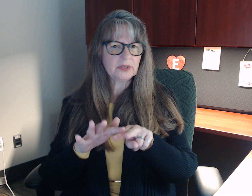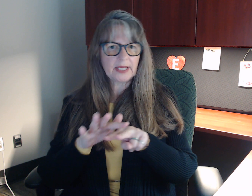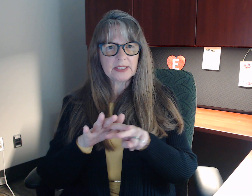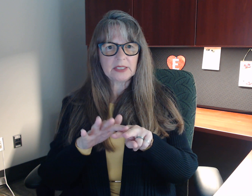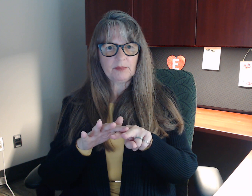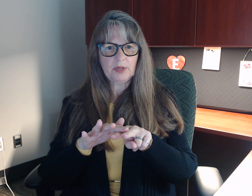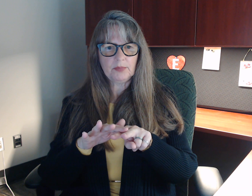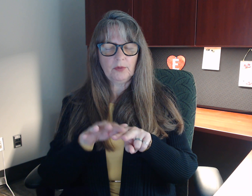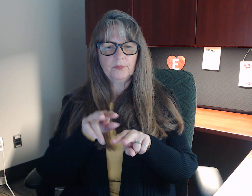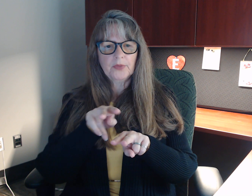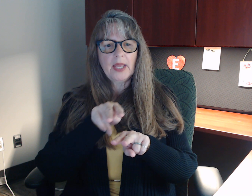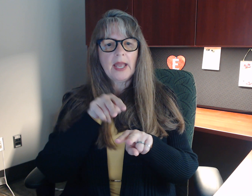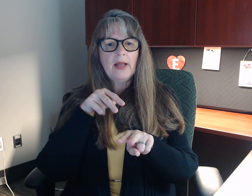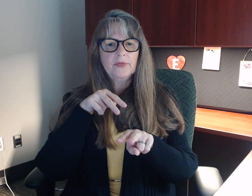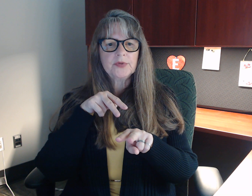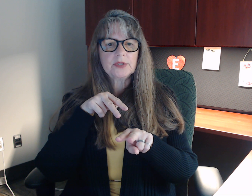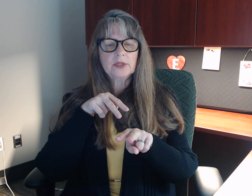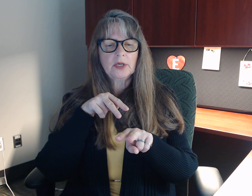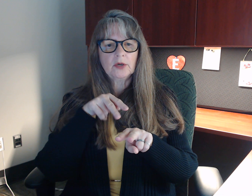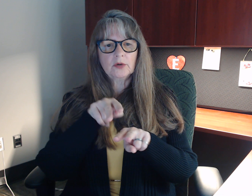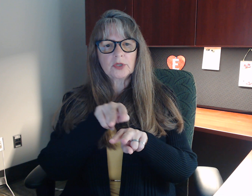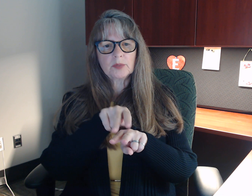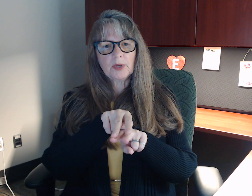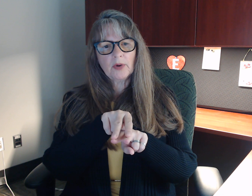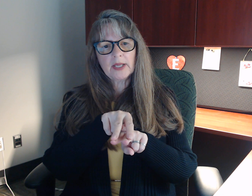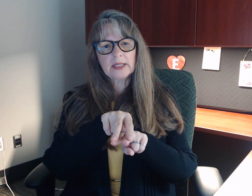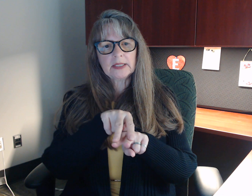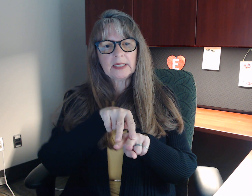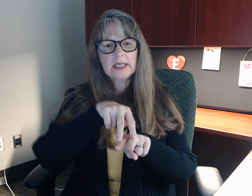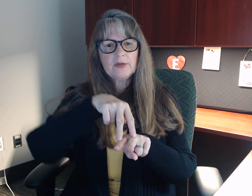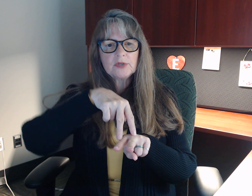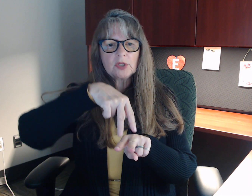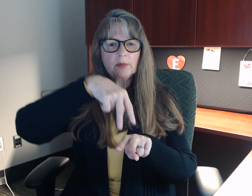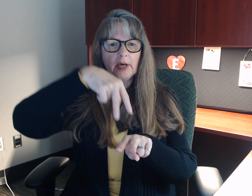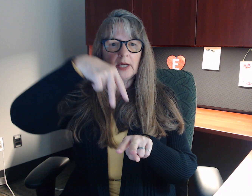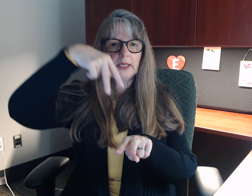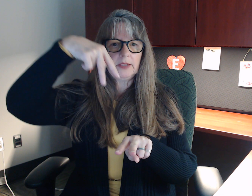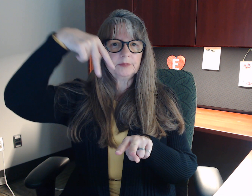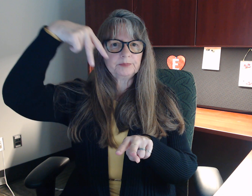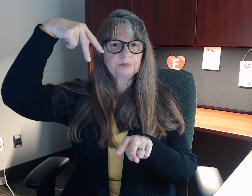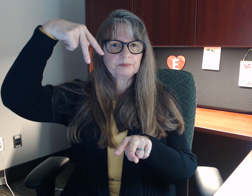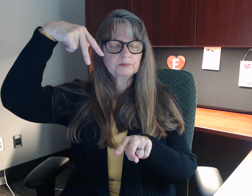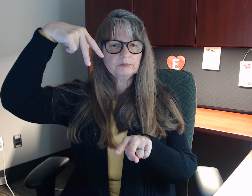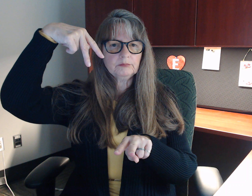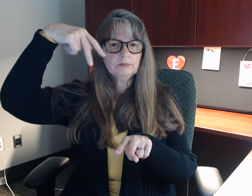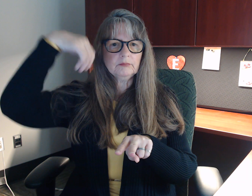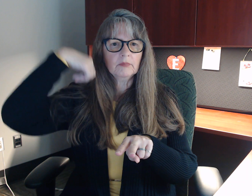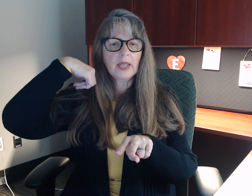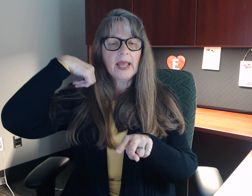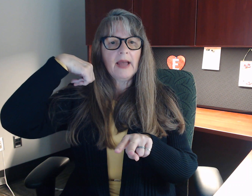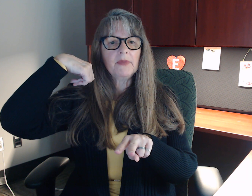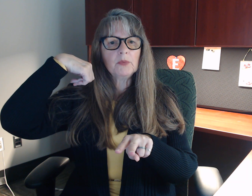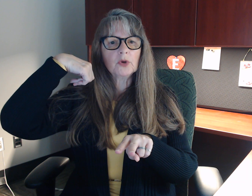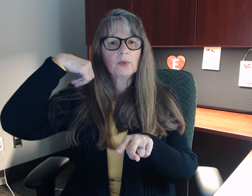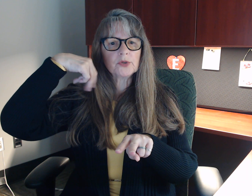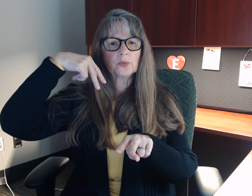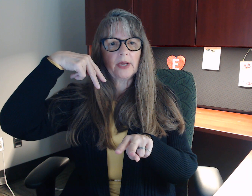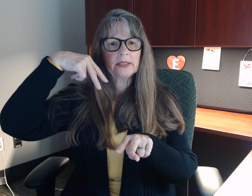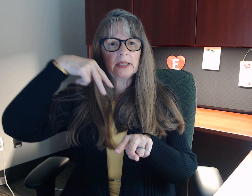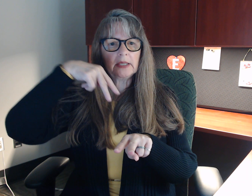legs of the people, and their spirit leaves their body, and then when they're resurrected,